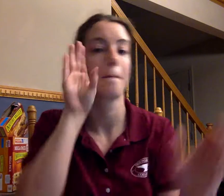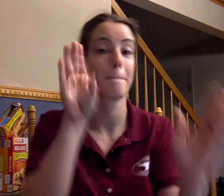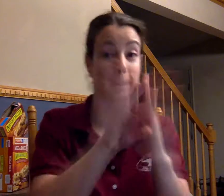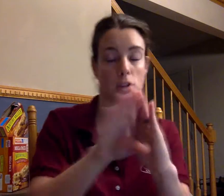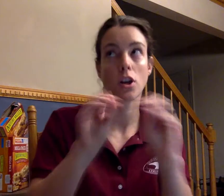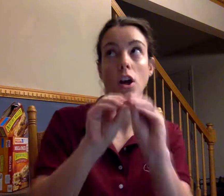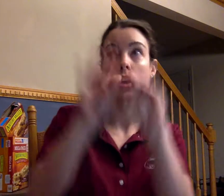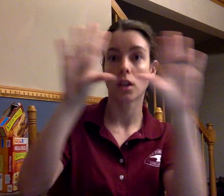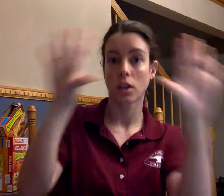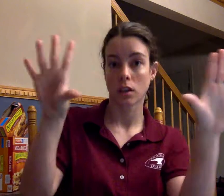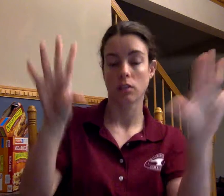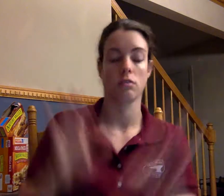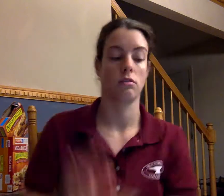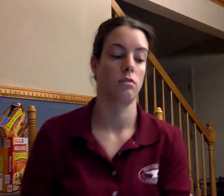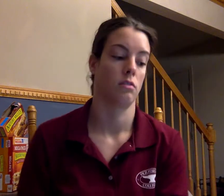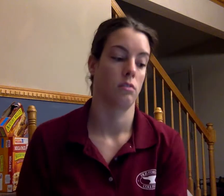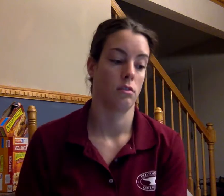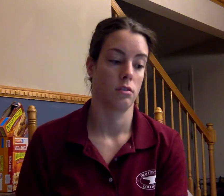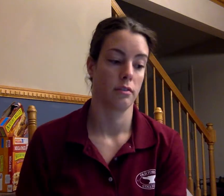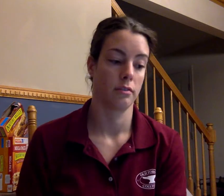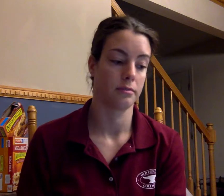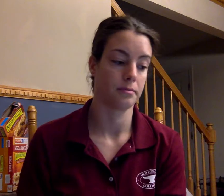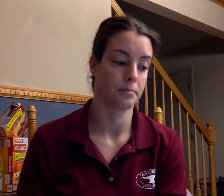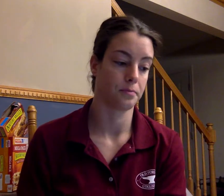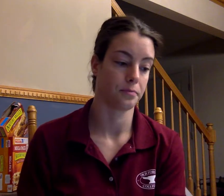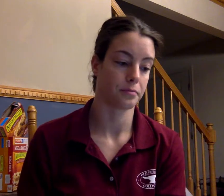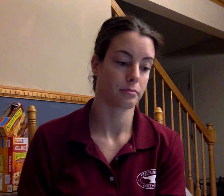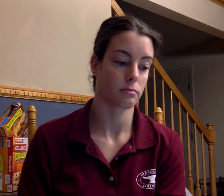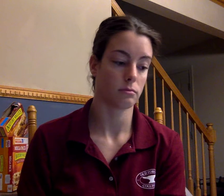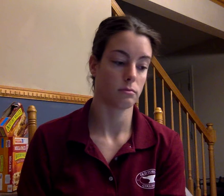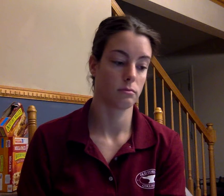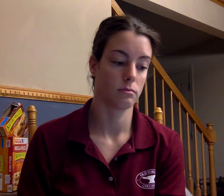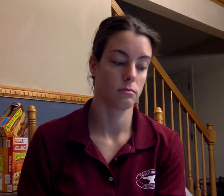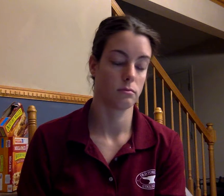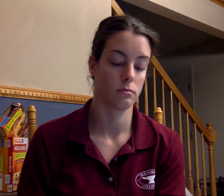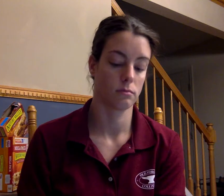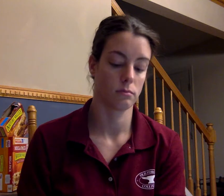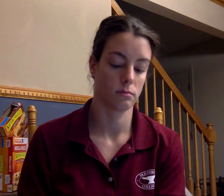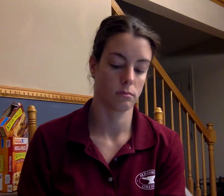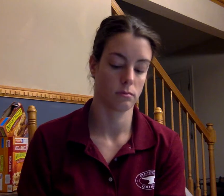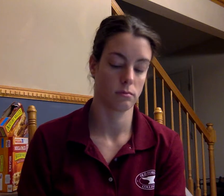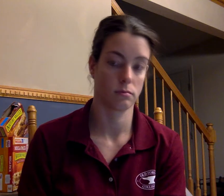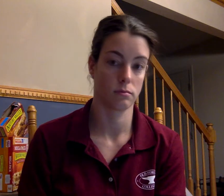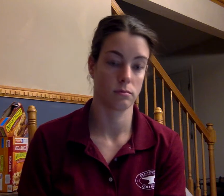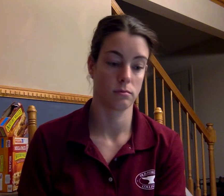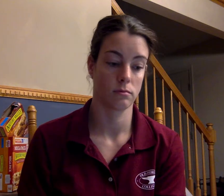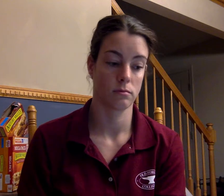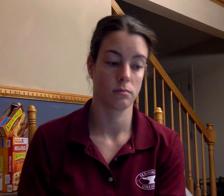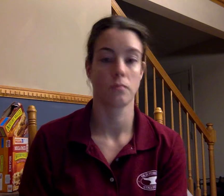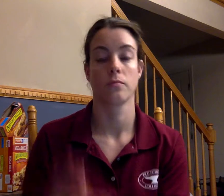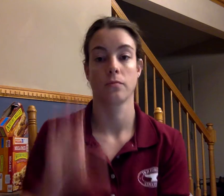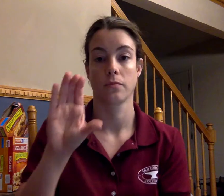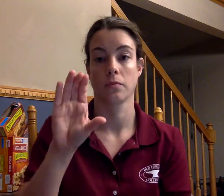After that is done, captions are written for underneath the pictures, and those are pasted onto the pages as well.